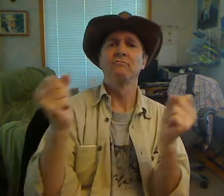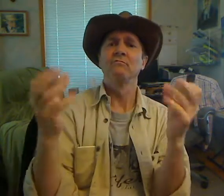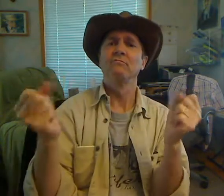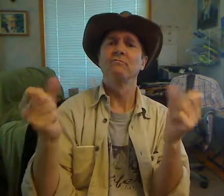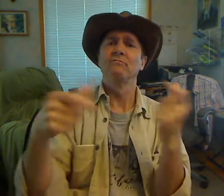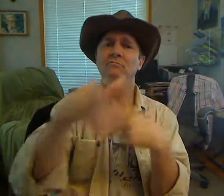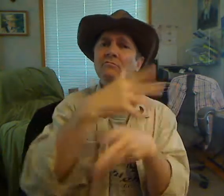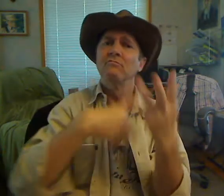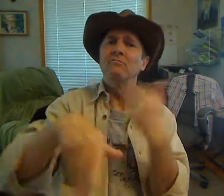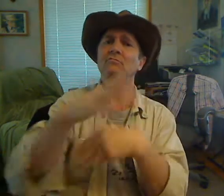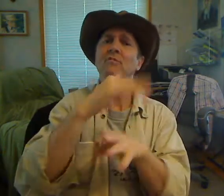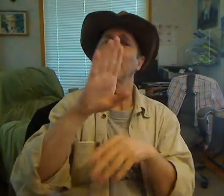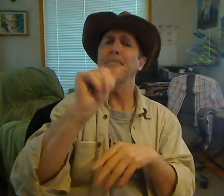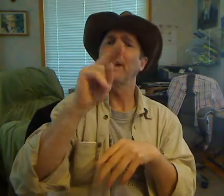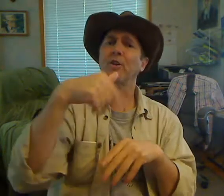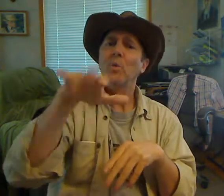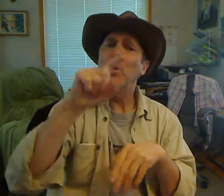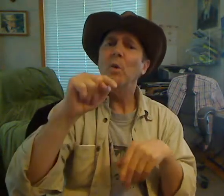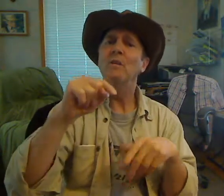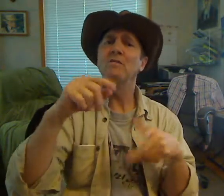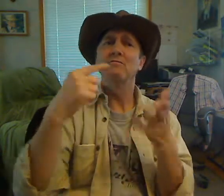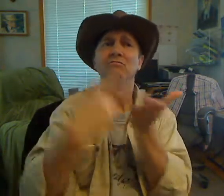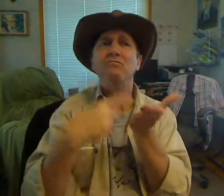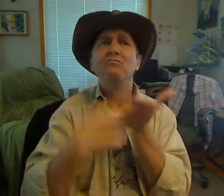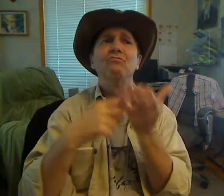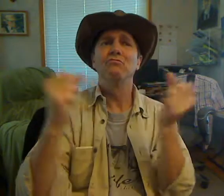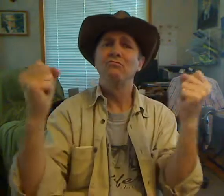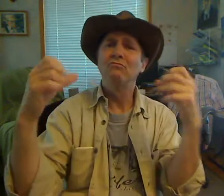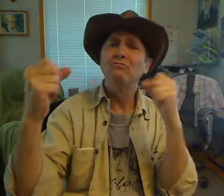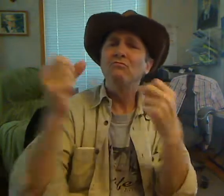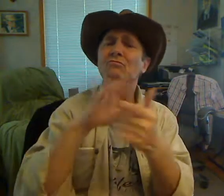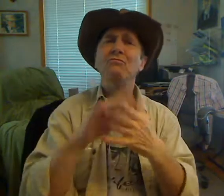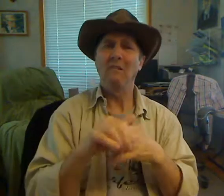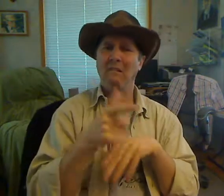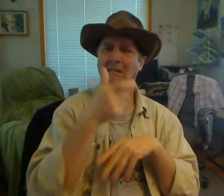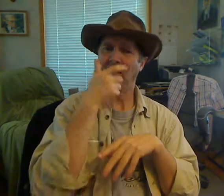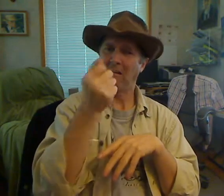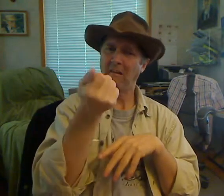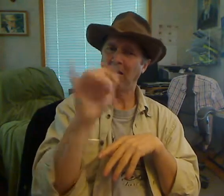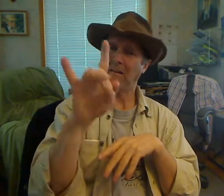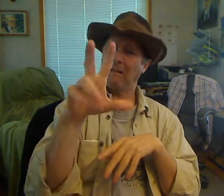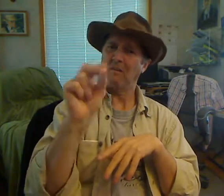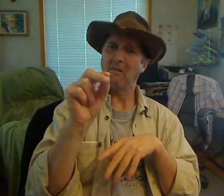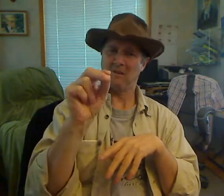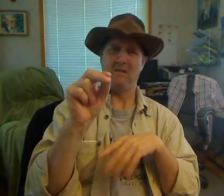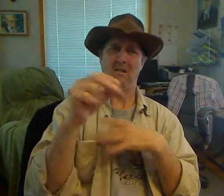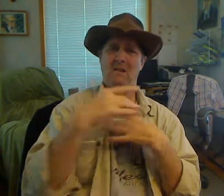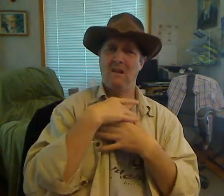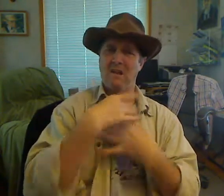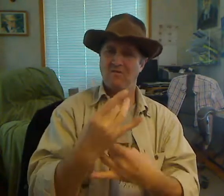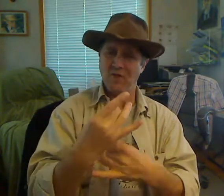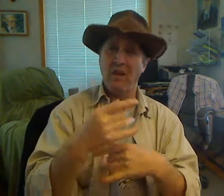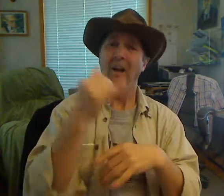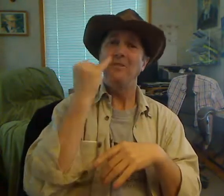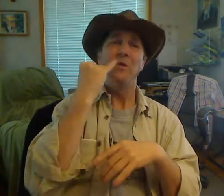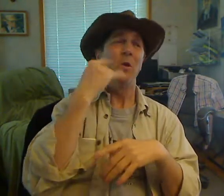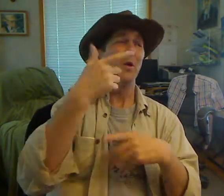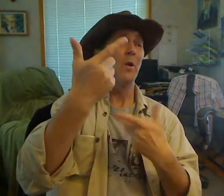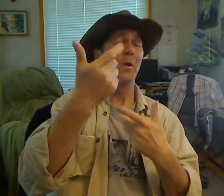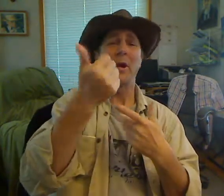housed his former mentor, ex-Yugoslav president Slobodan Milosevic. His alleged atrocities include the